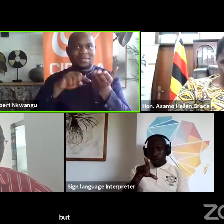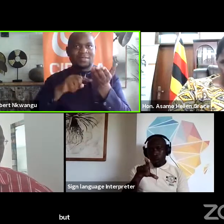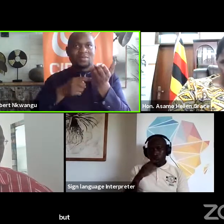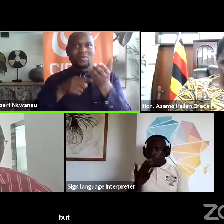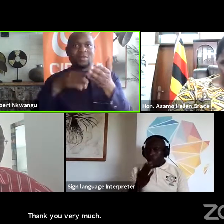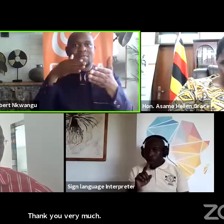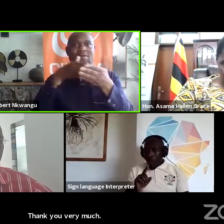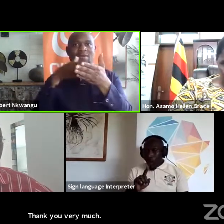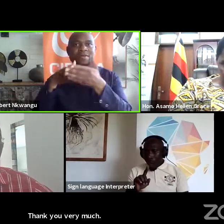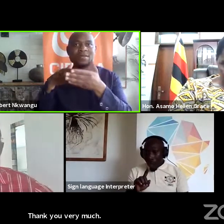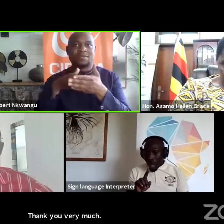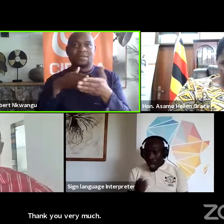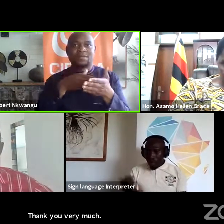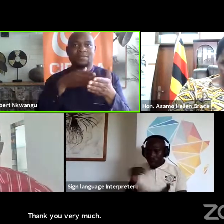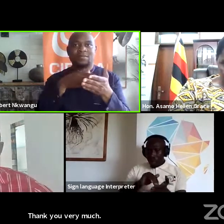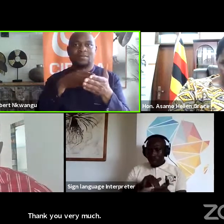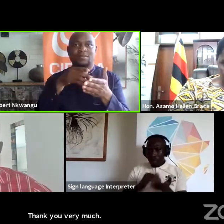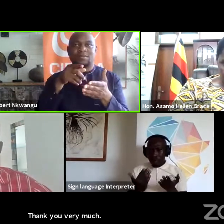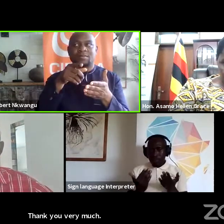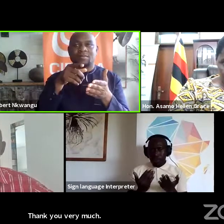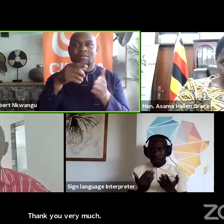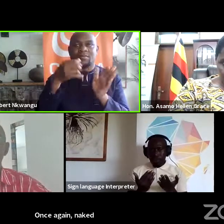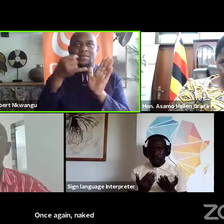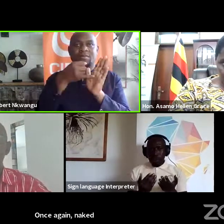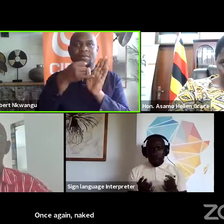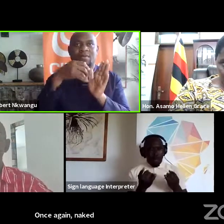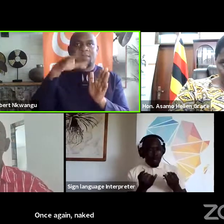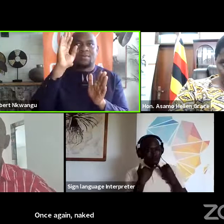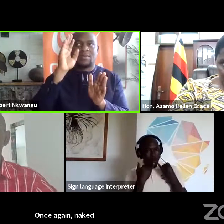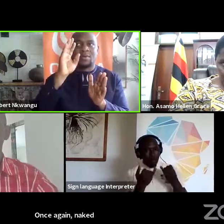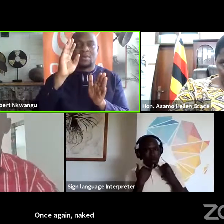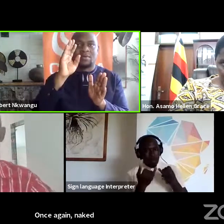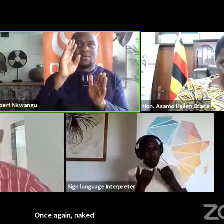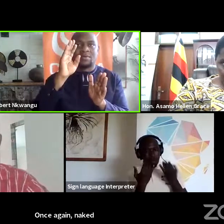Once again, like I should say that